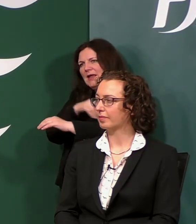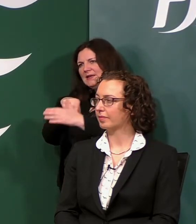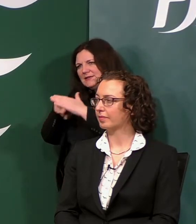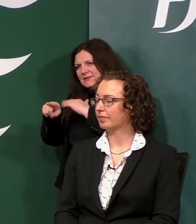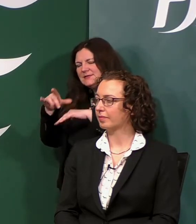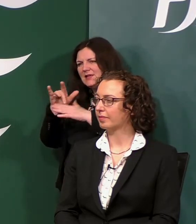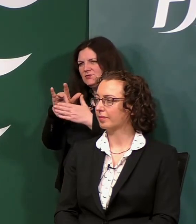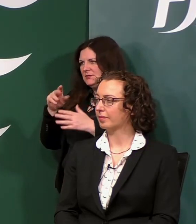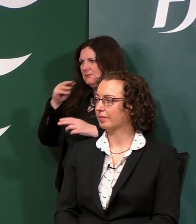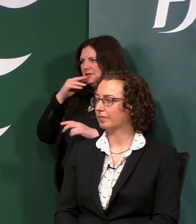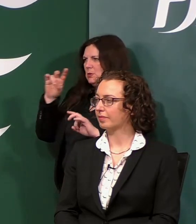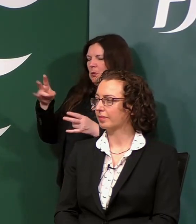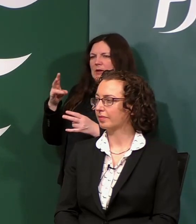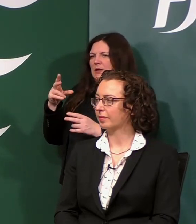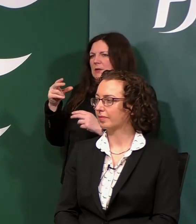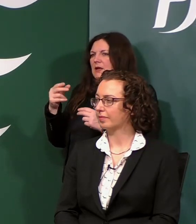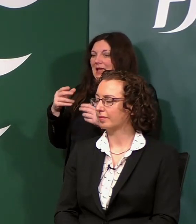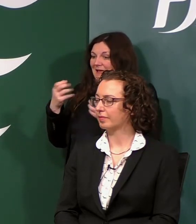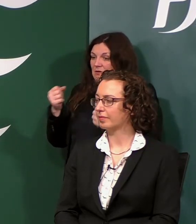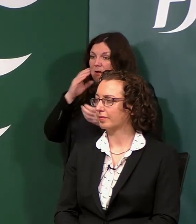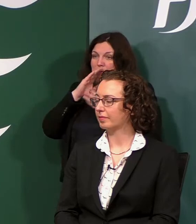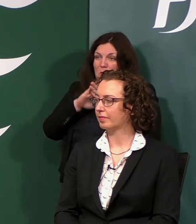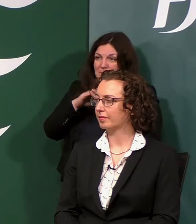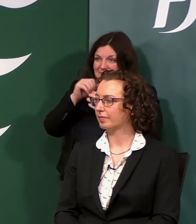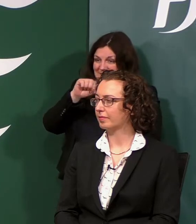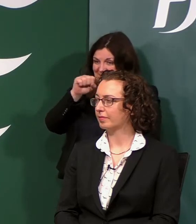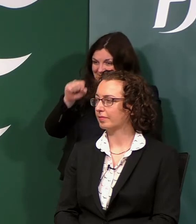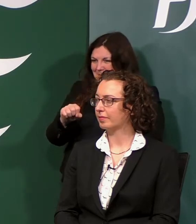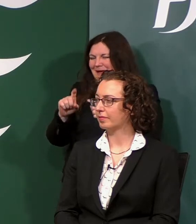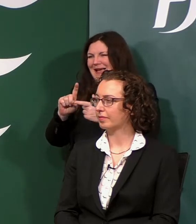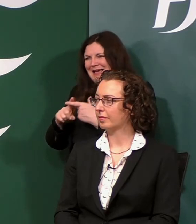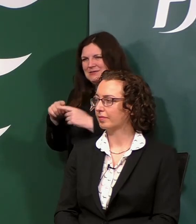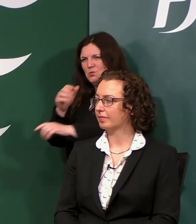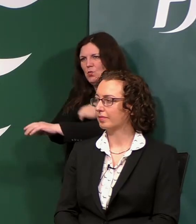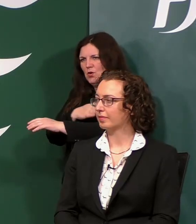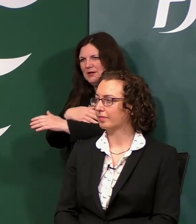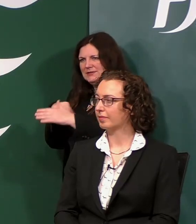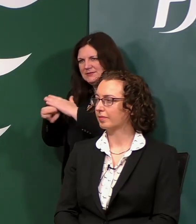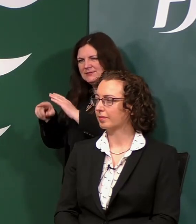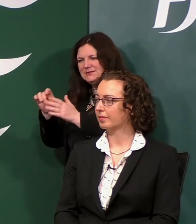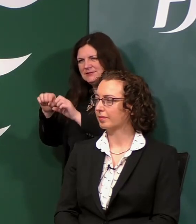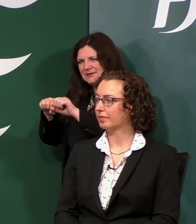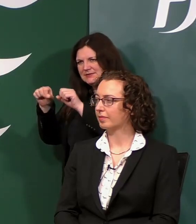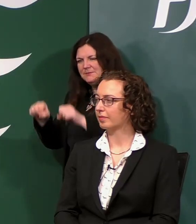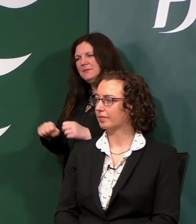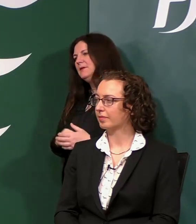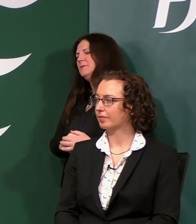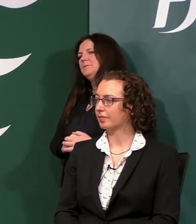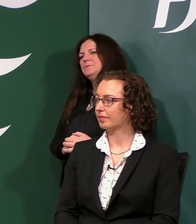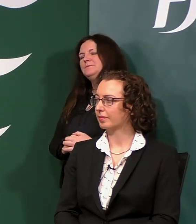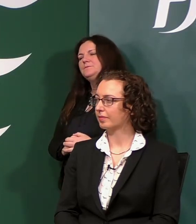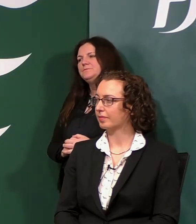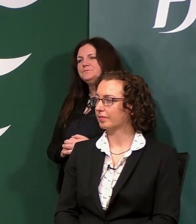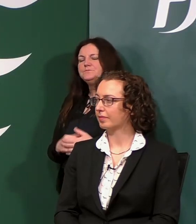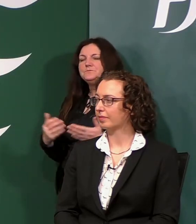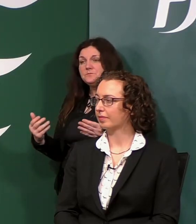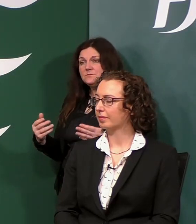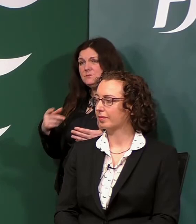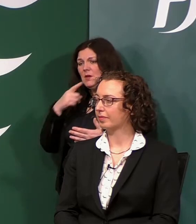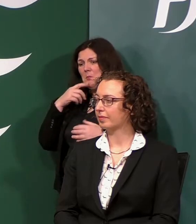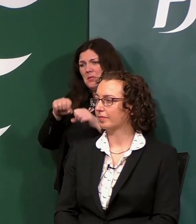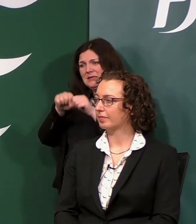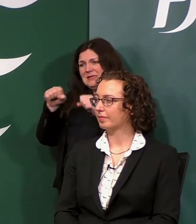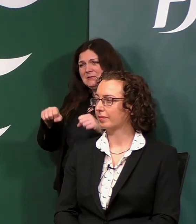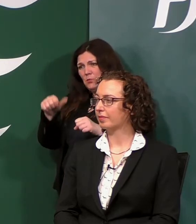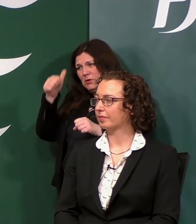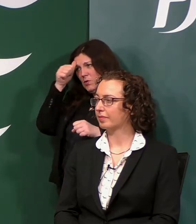for people alongside an appointments-based system. But the other factor here, I suppose, is the system side of things. Is we know that's functioning, we know that's working, so